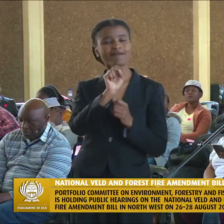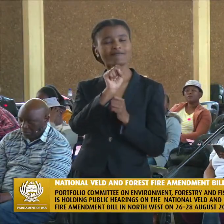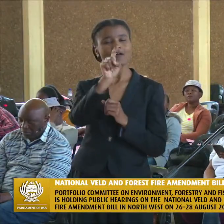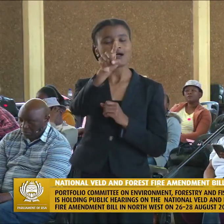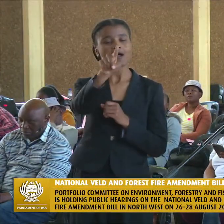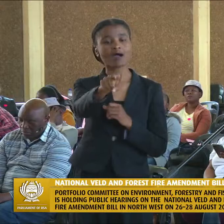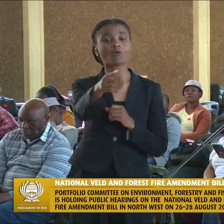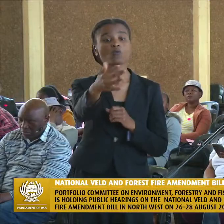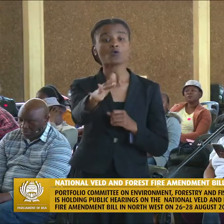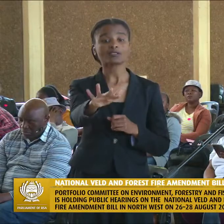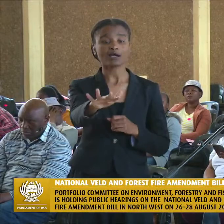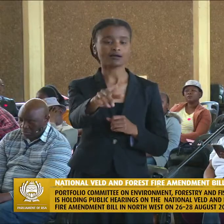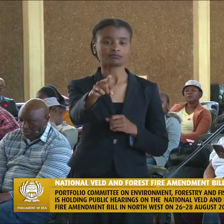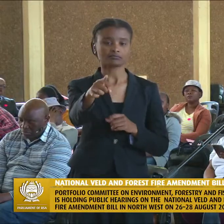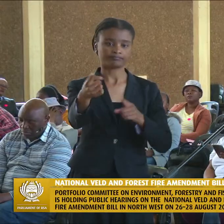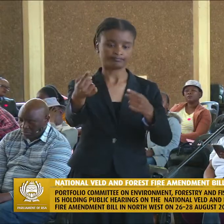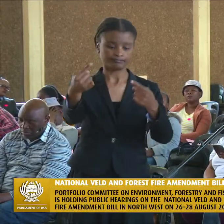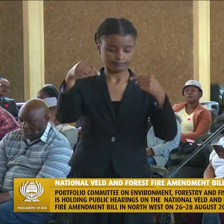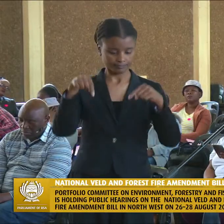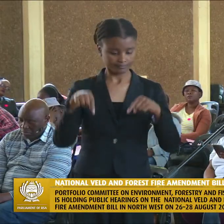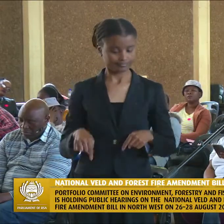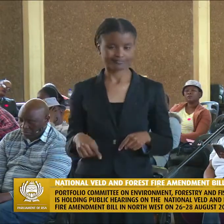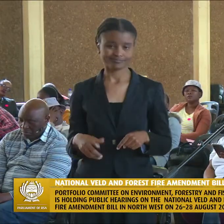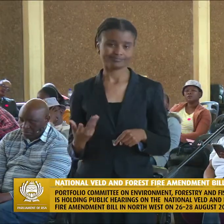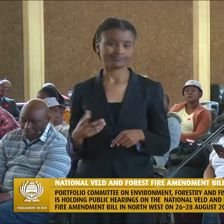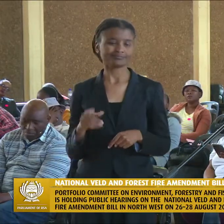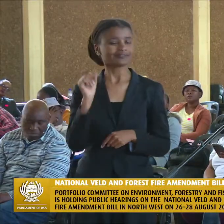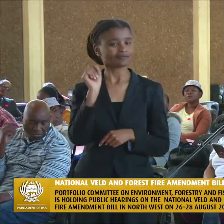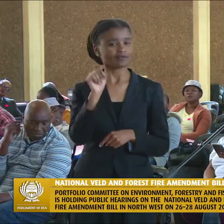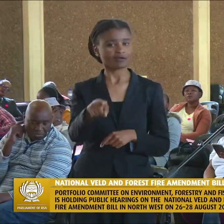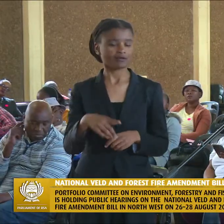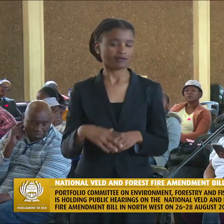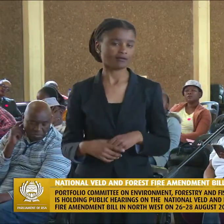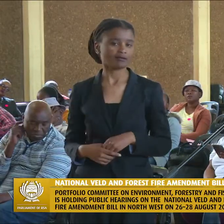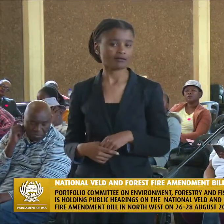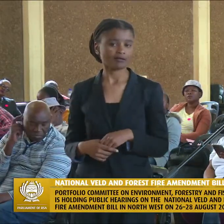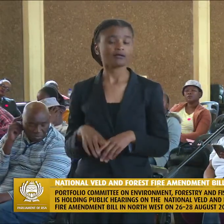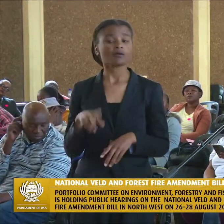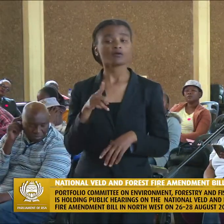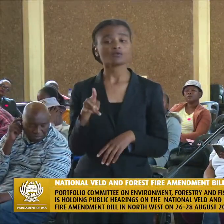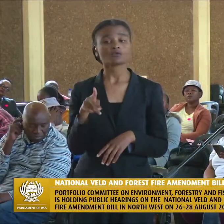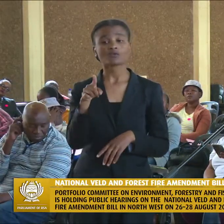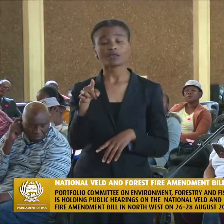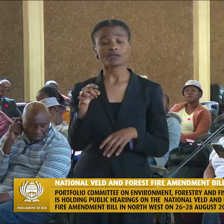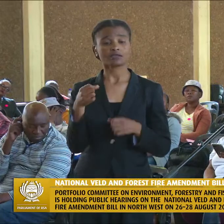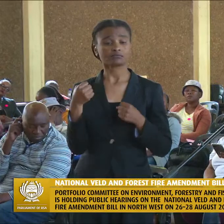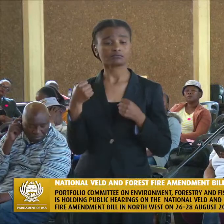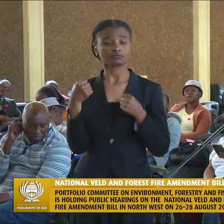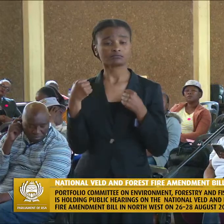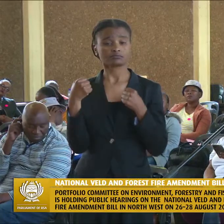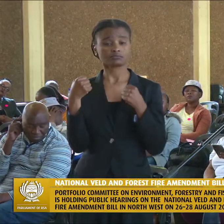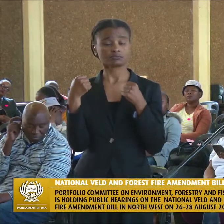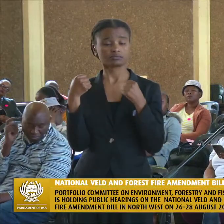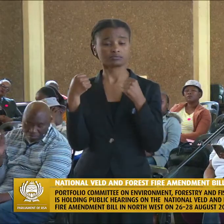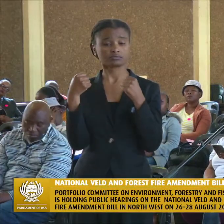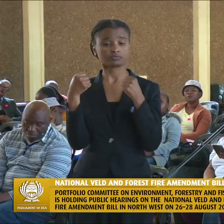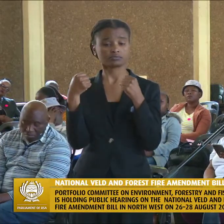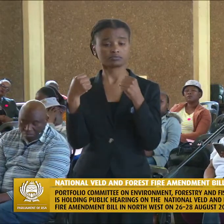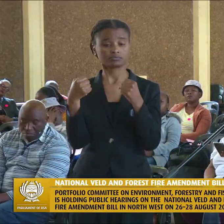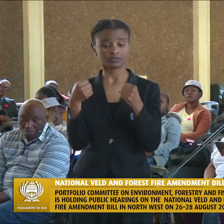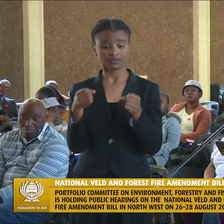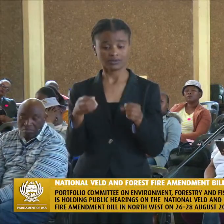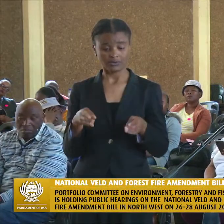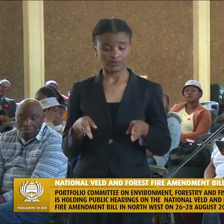get some water and they said it was a manga that road that they supposed to use